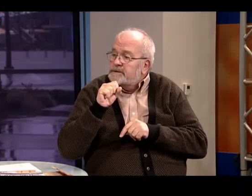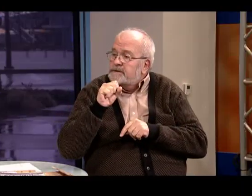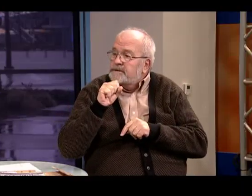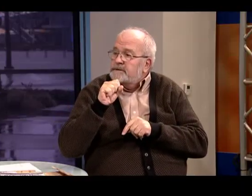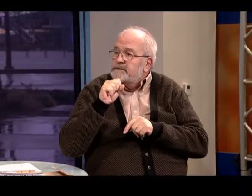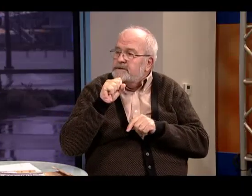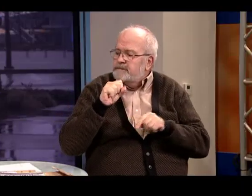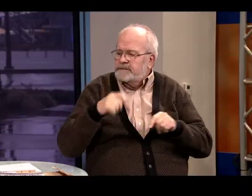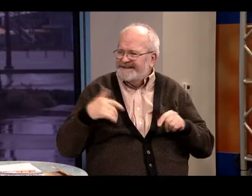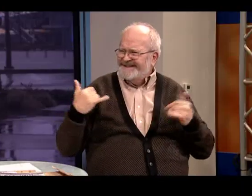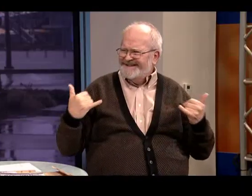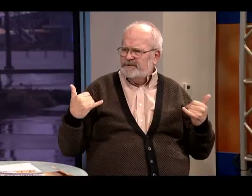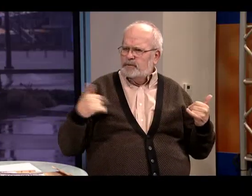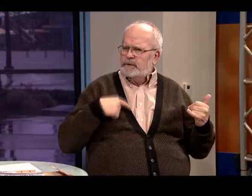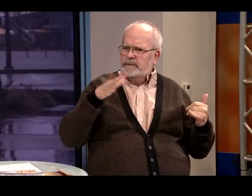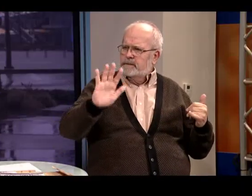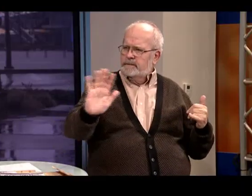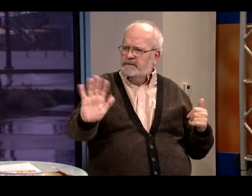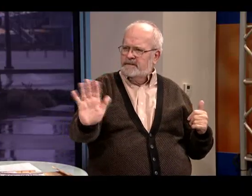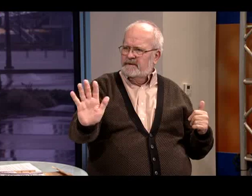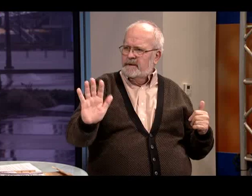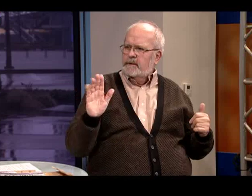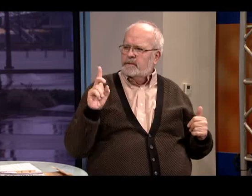So parents are given different options.